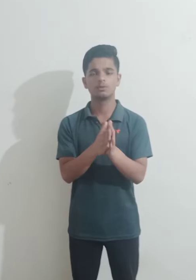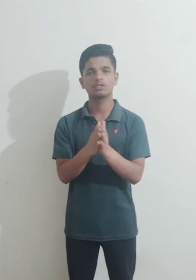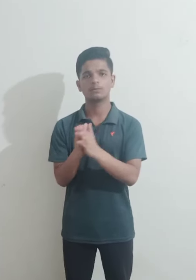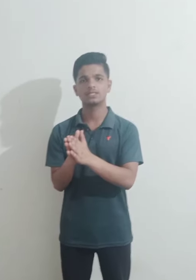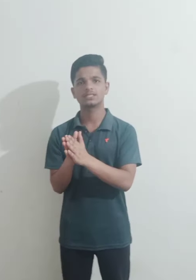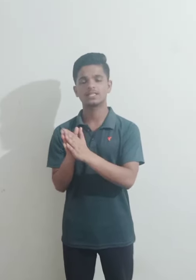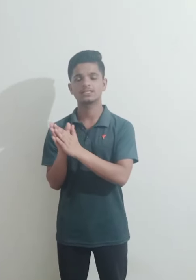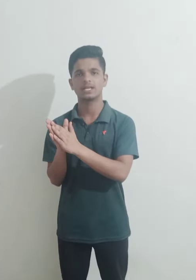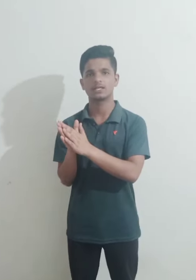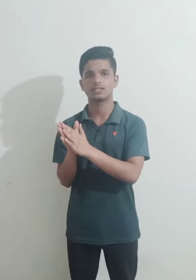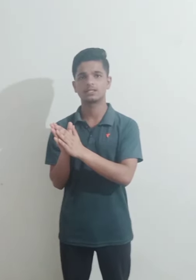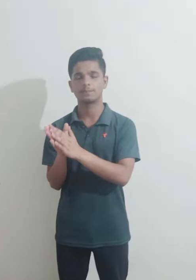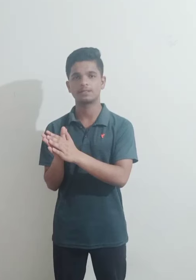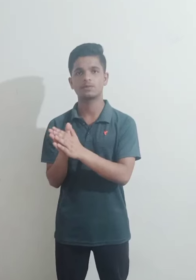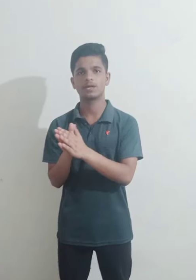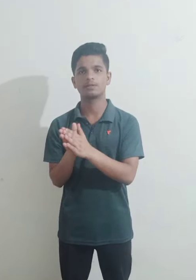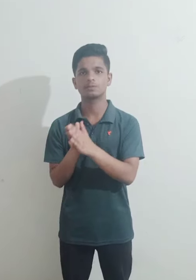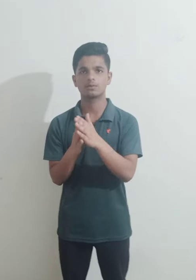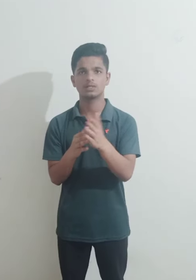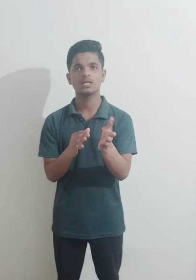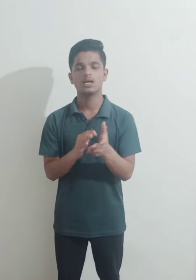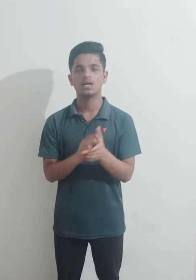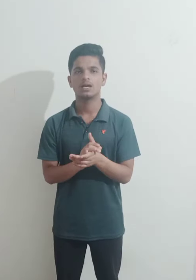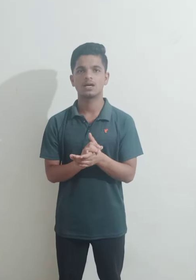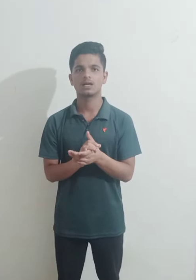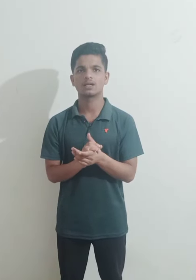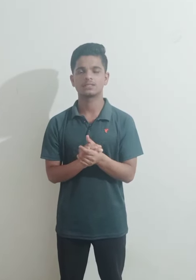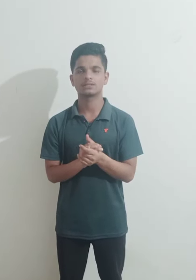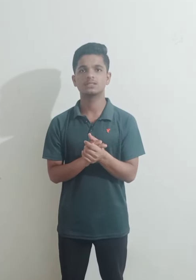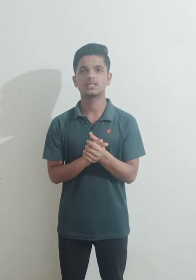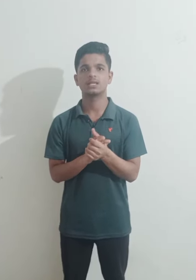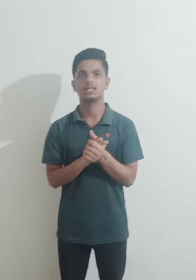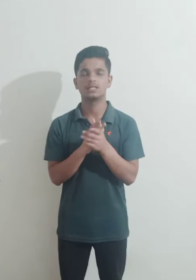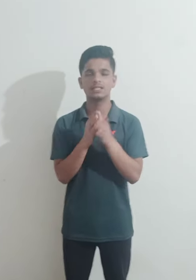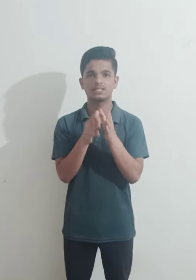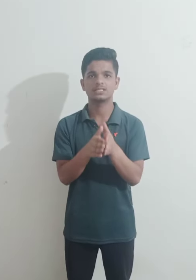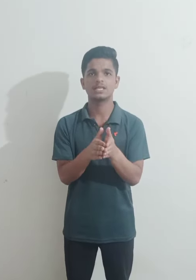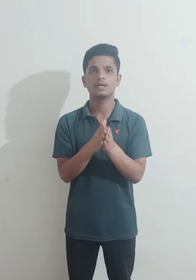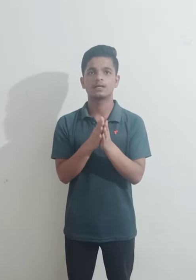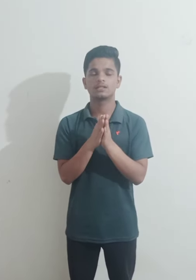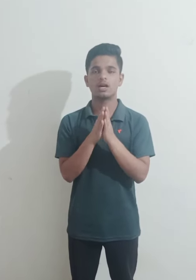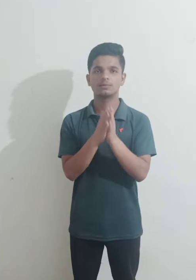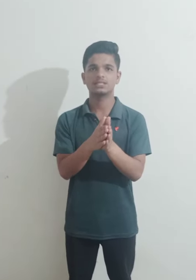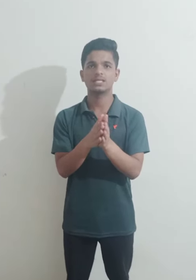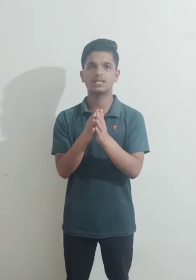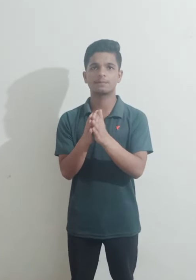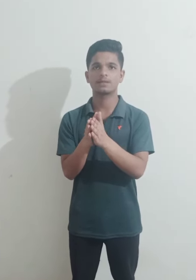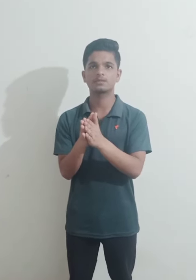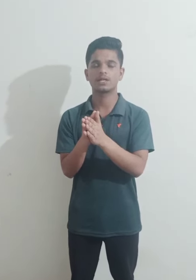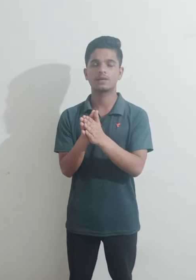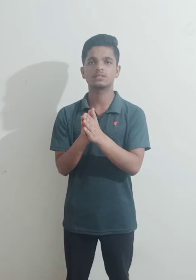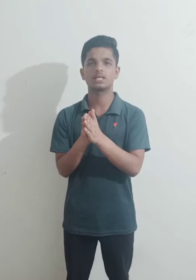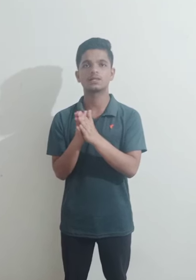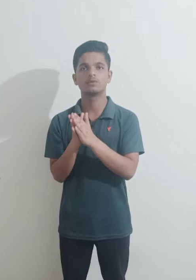and reference variables from the class. Means in this step the objects and reference variables are removed from the